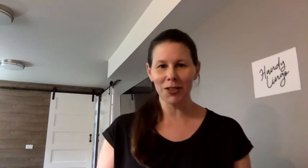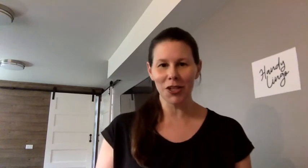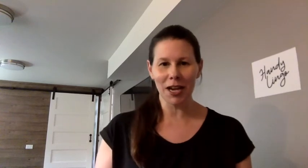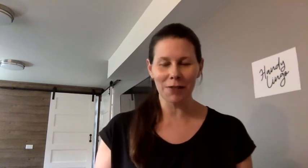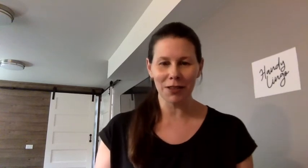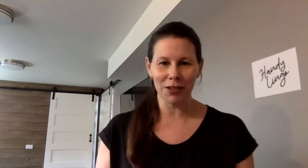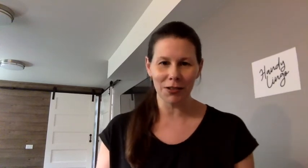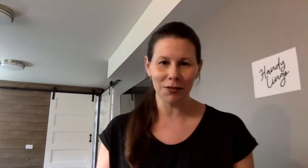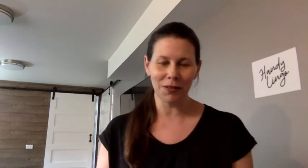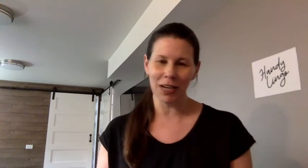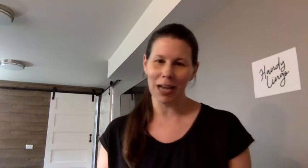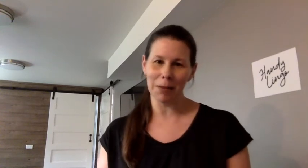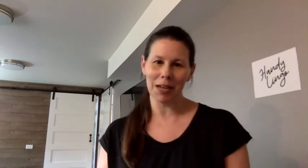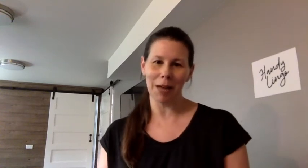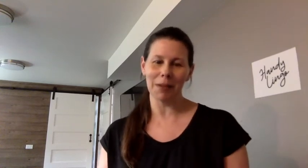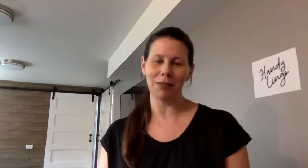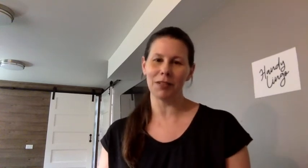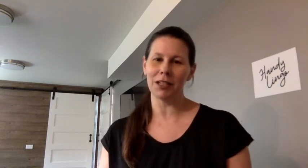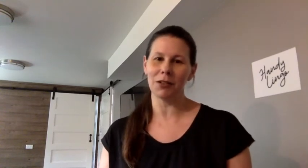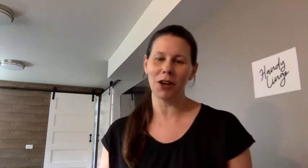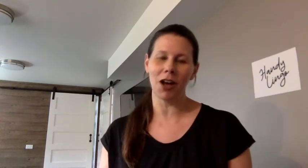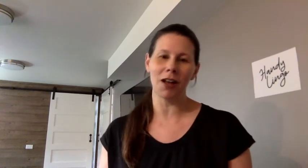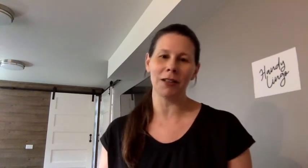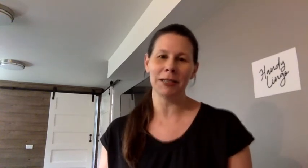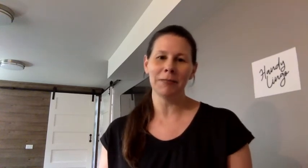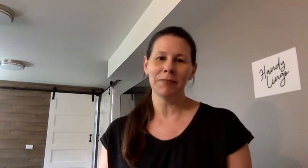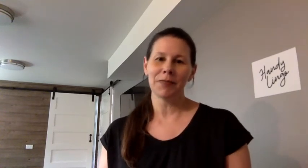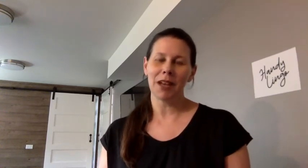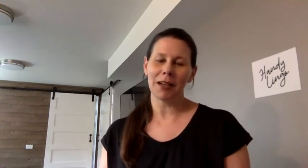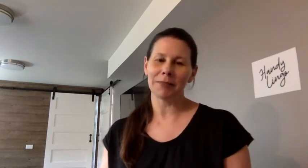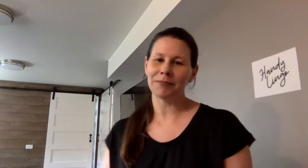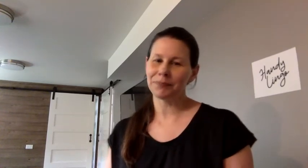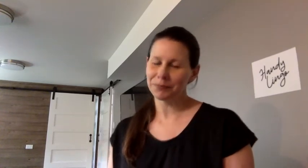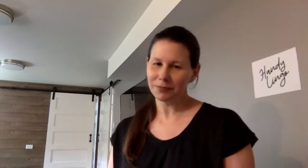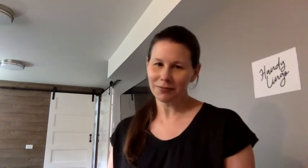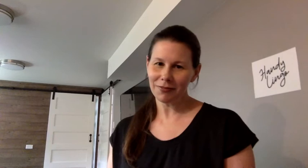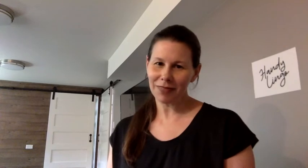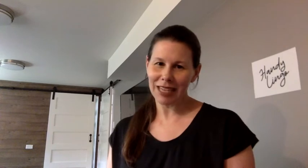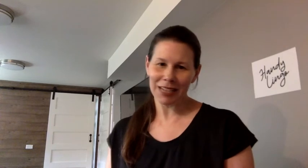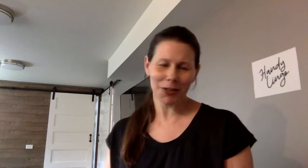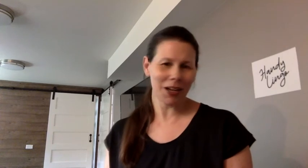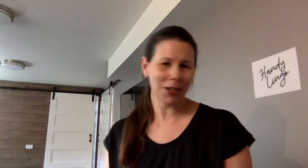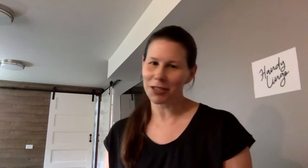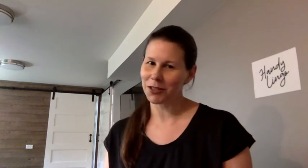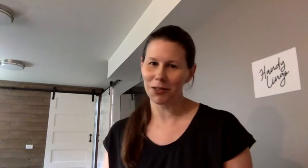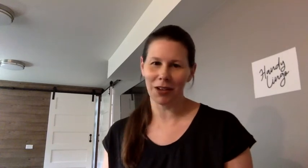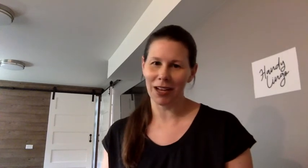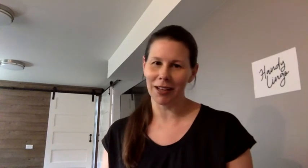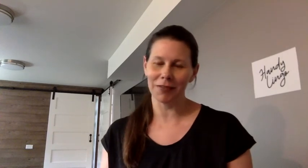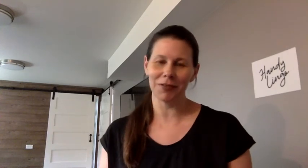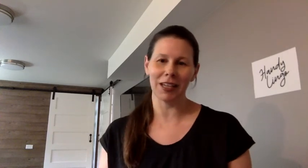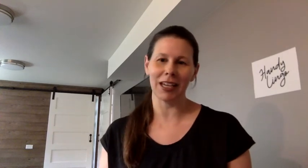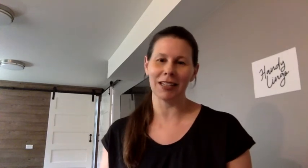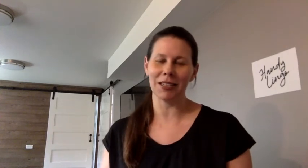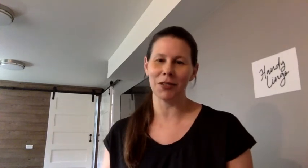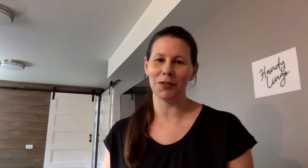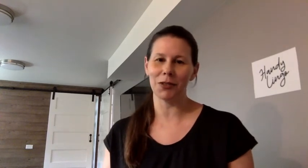chat with you. Very happy to hop on a video call and answer any questions you have and teach you a few